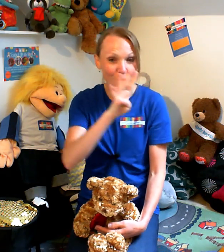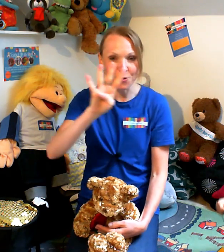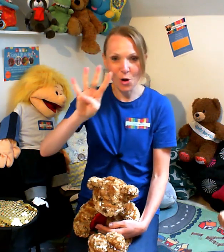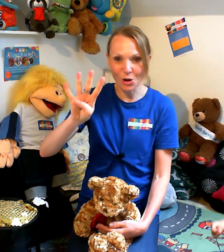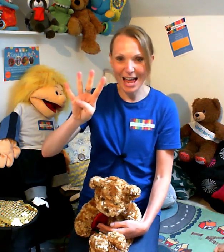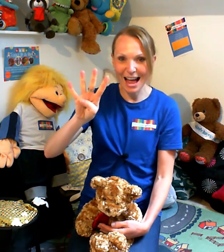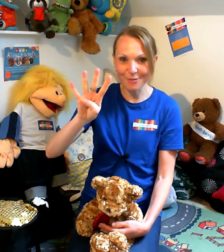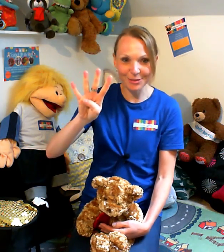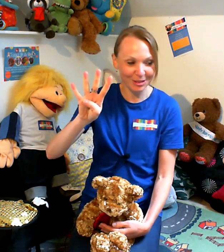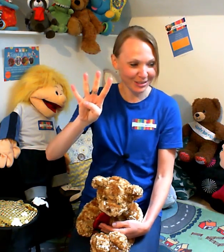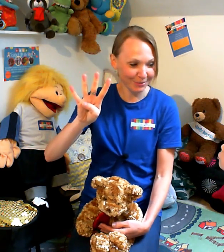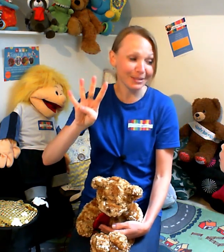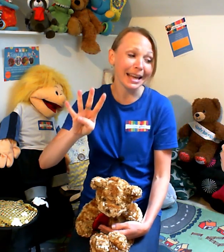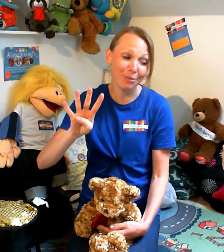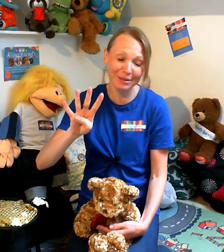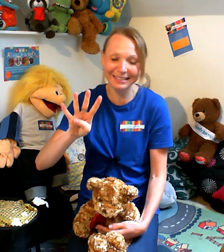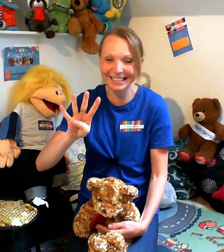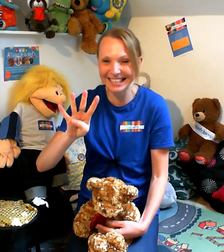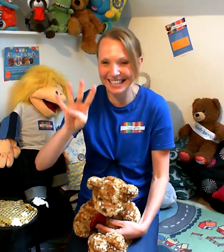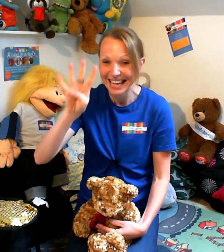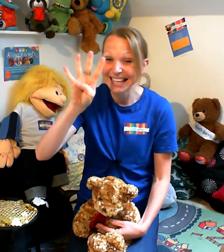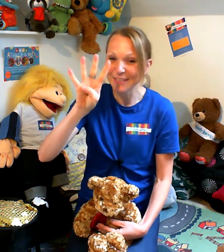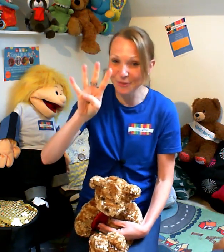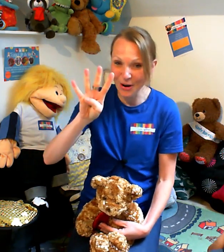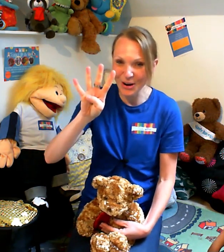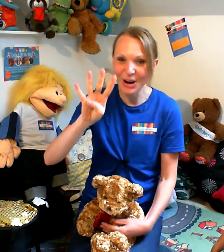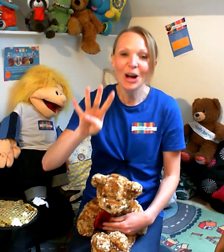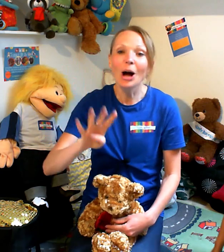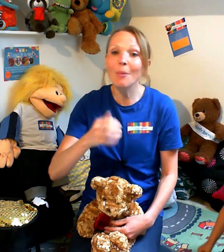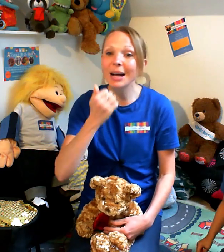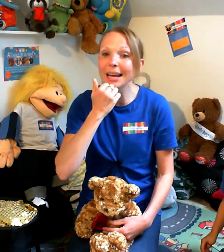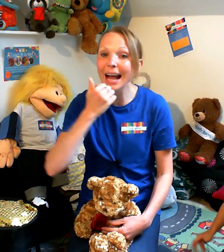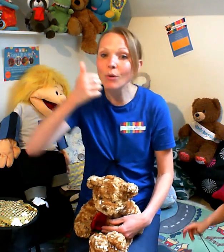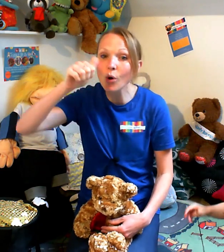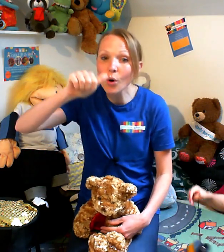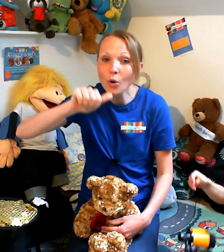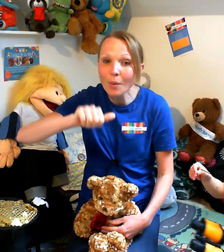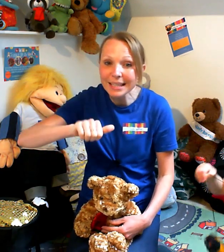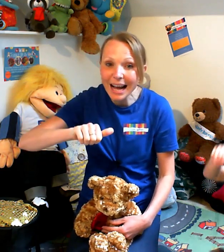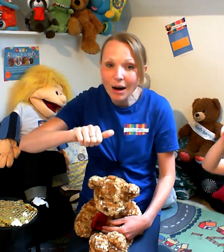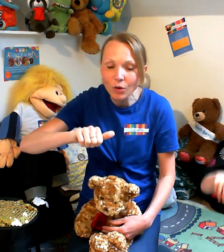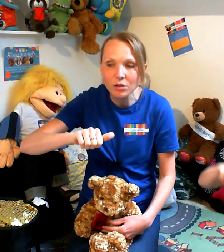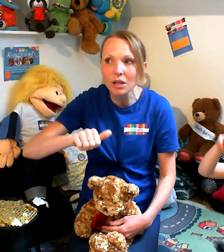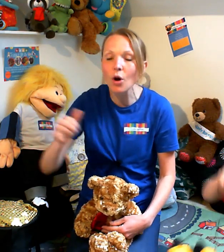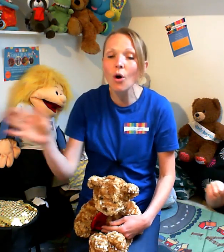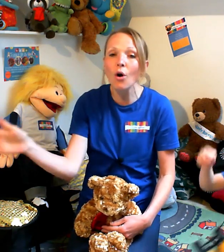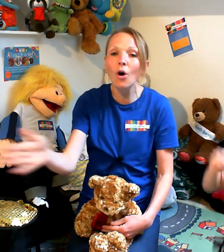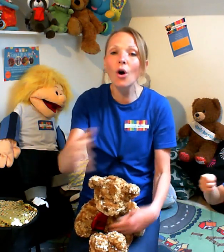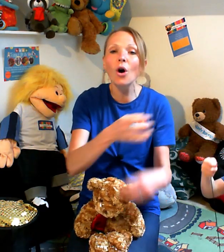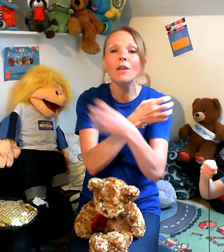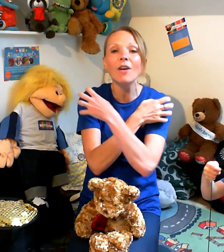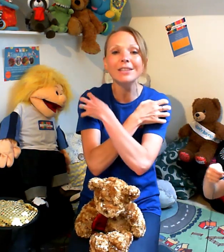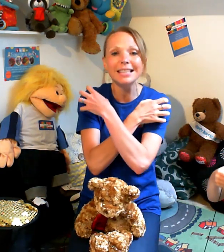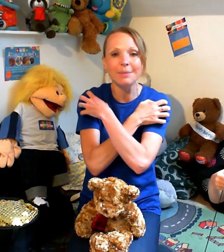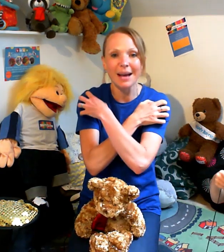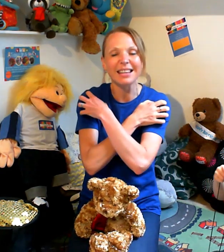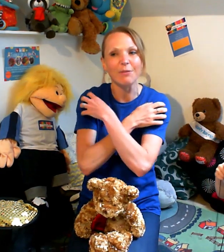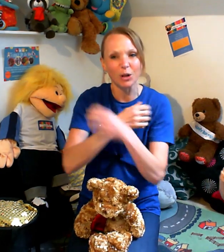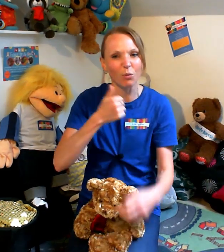Four. Four left. Six. Four. And we're going to count all the way down until all of our teddy bears have become